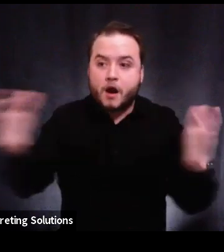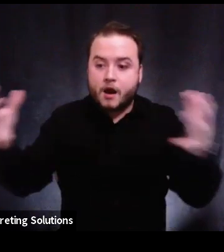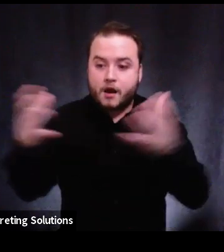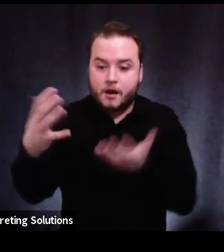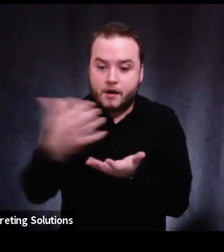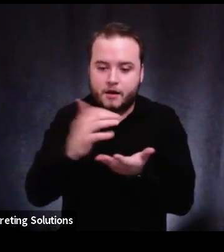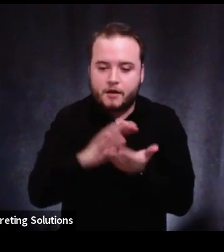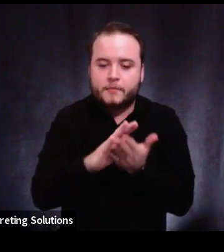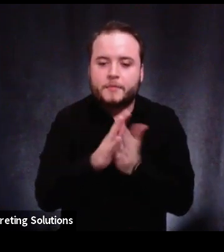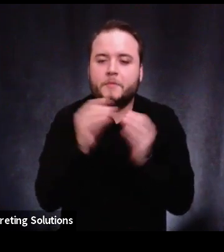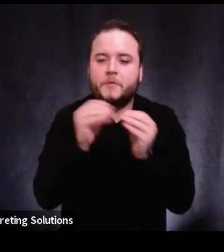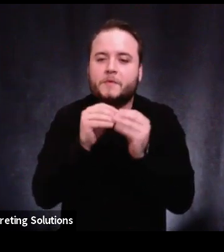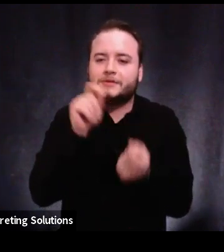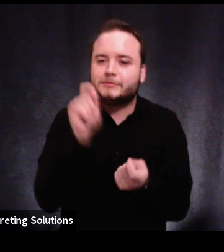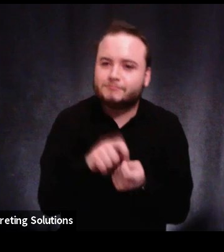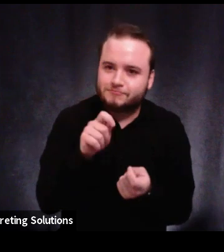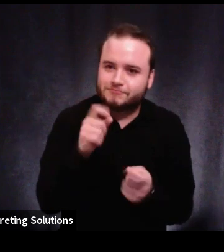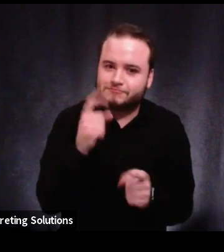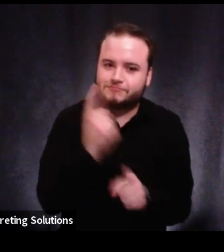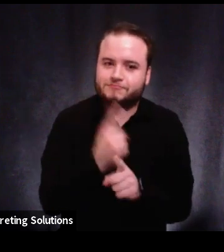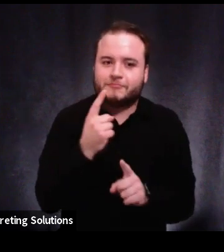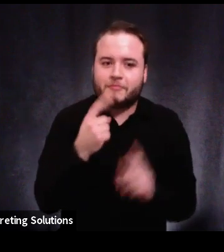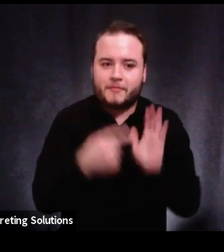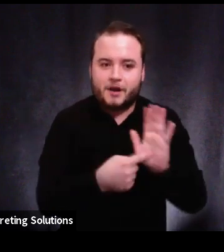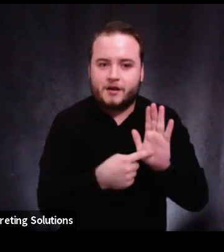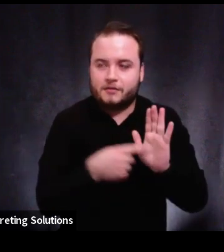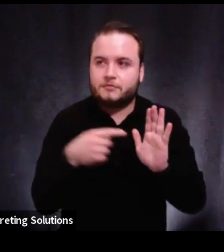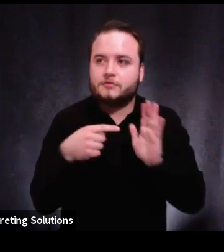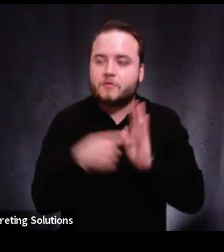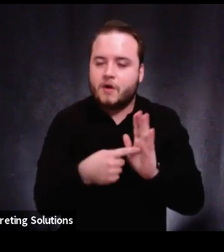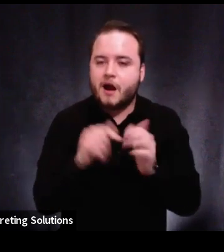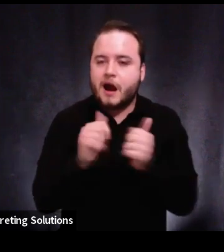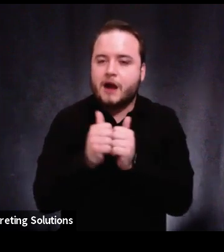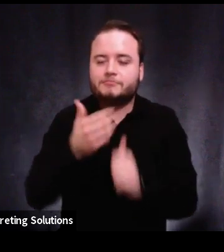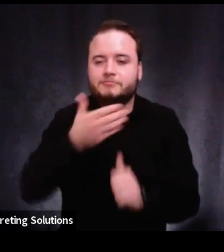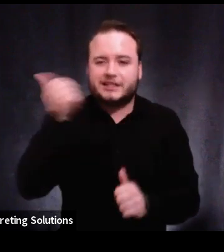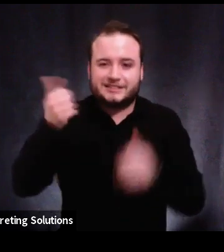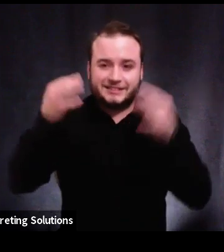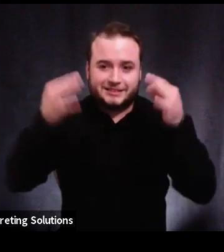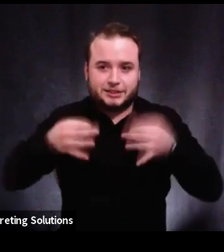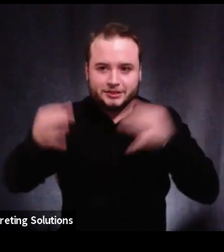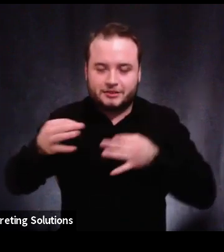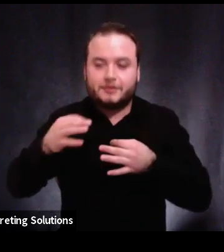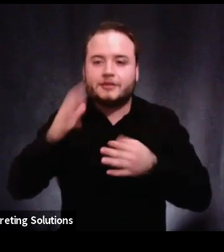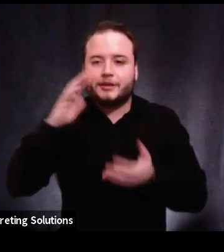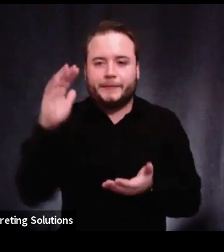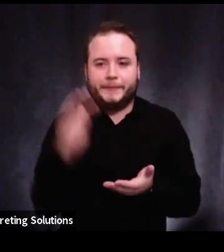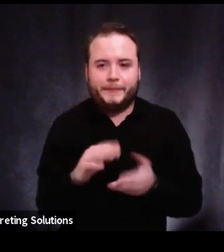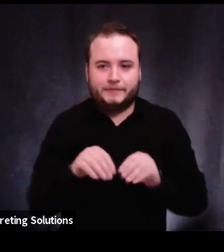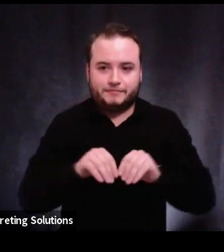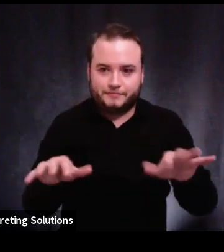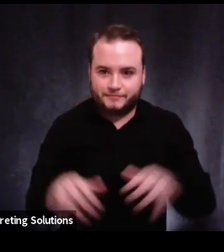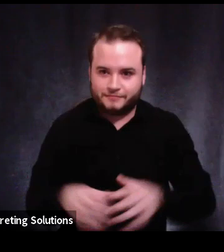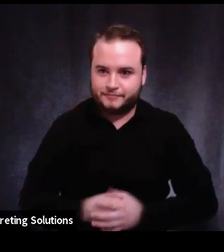it can be more informative to decision makers. Okay, thank you. That's very helpful